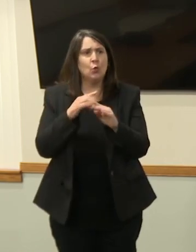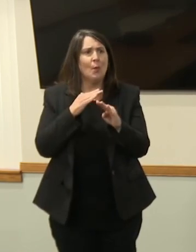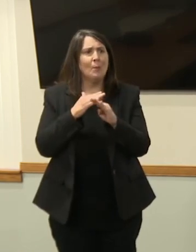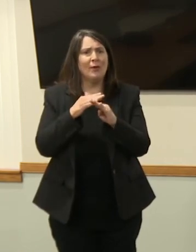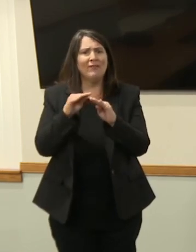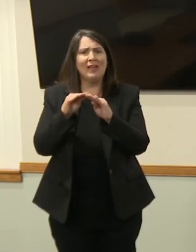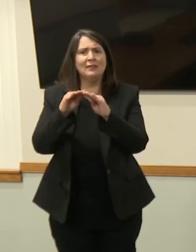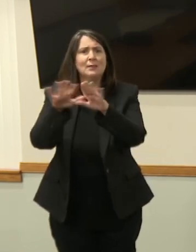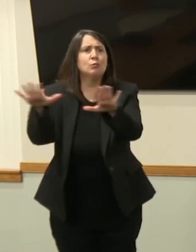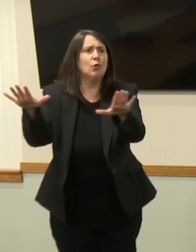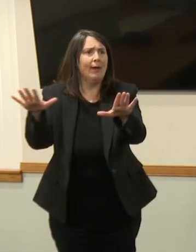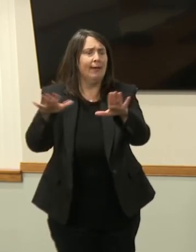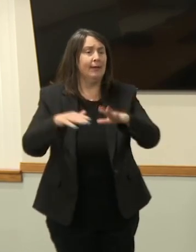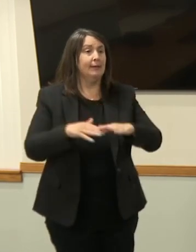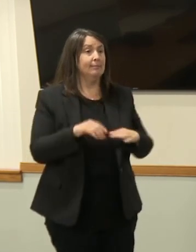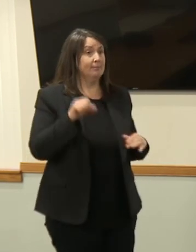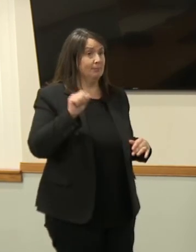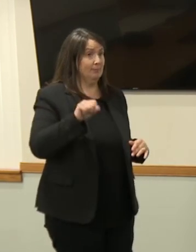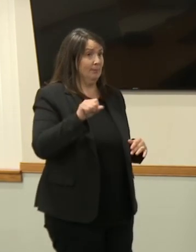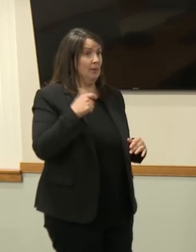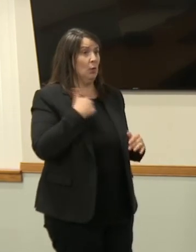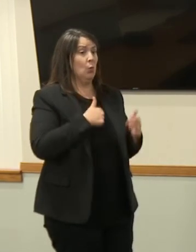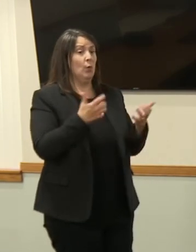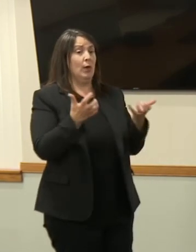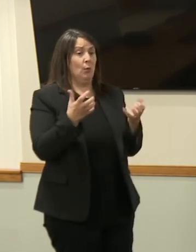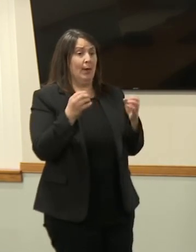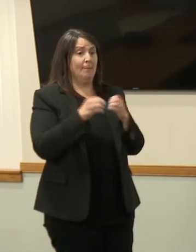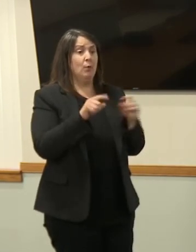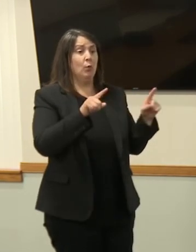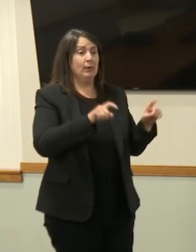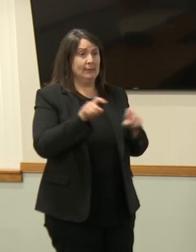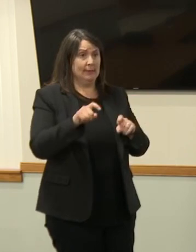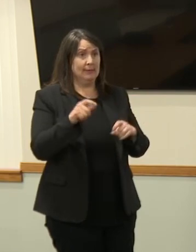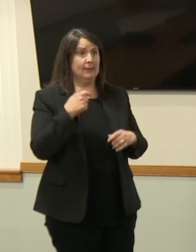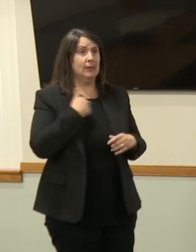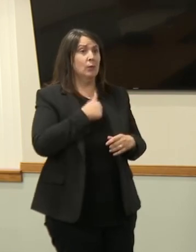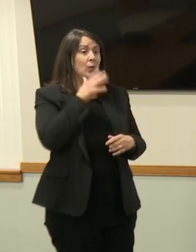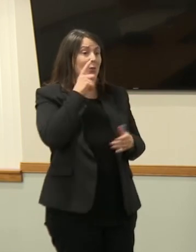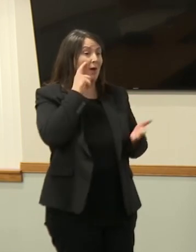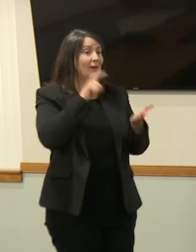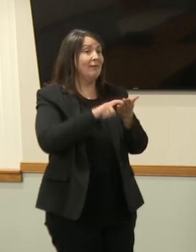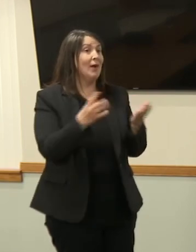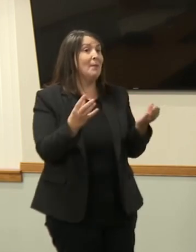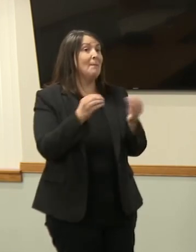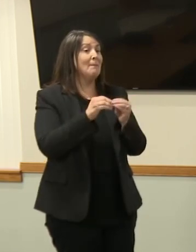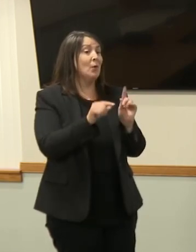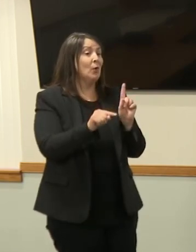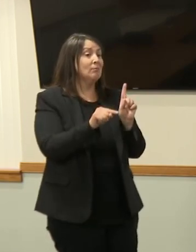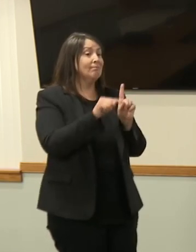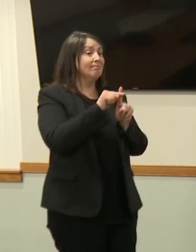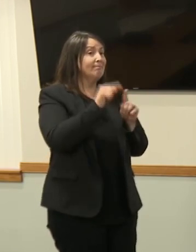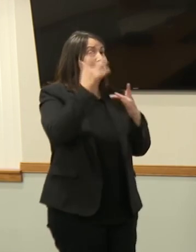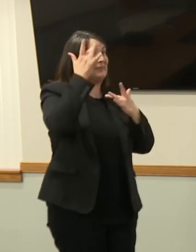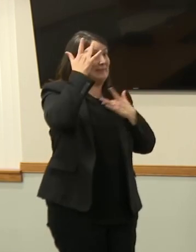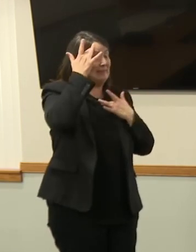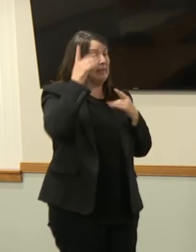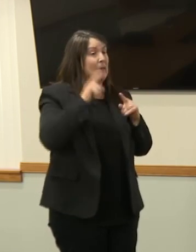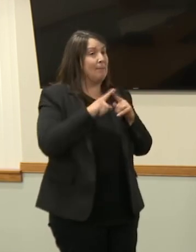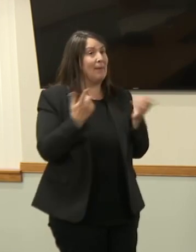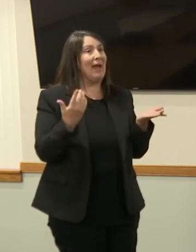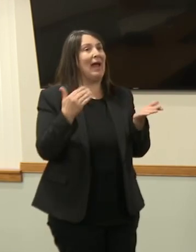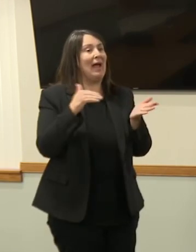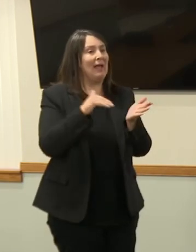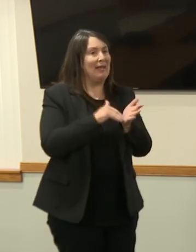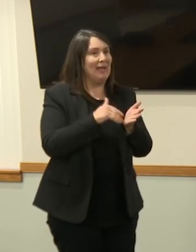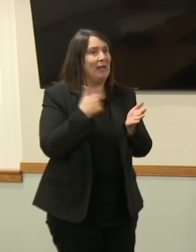creating more spread. So yes, we do want more testing, and we will identify more cases, but we're also identify those people that, again, those degrees